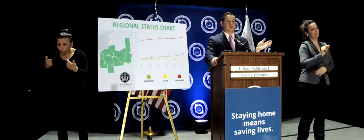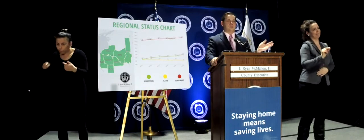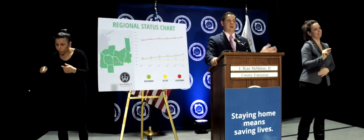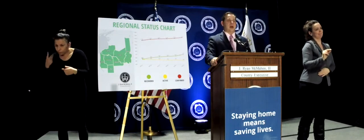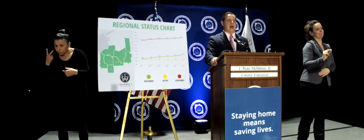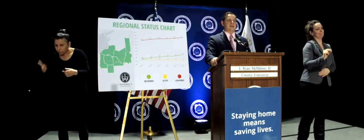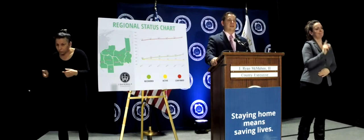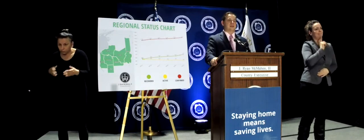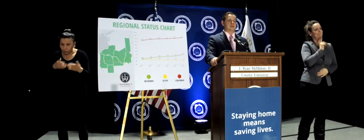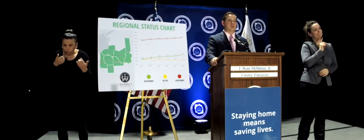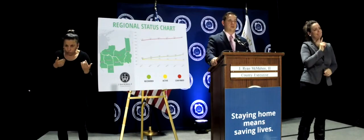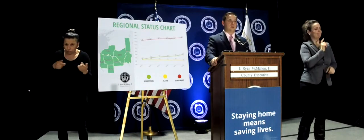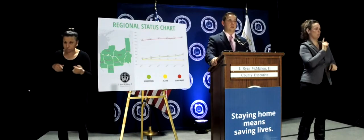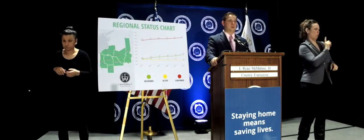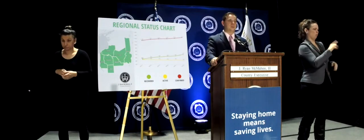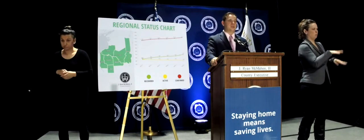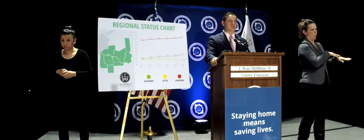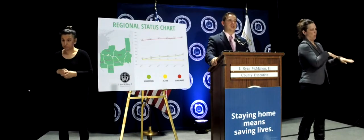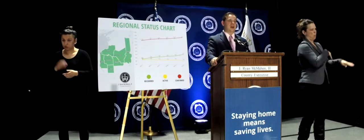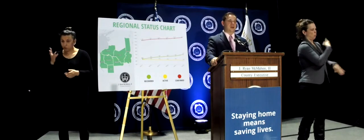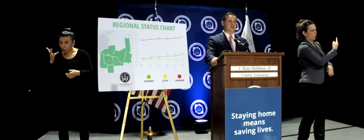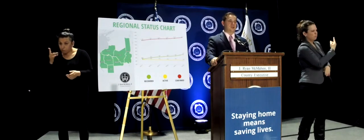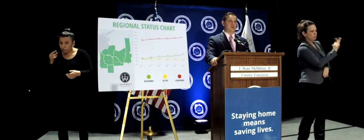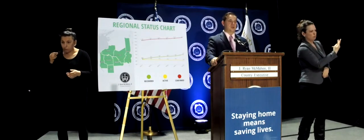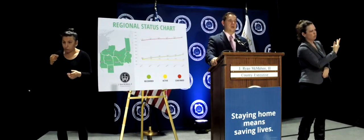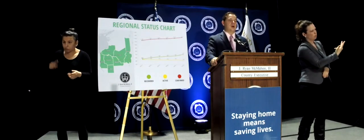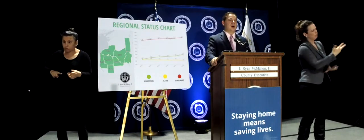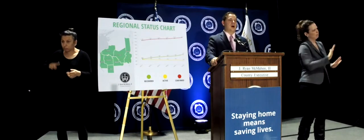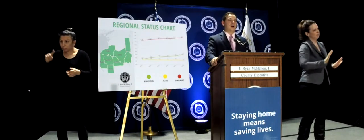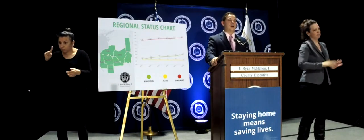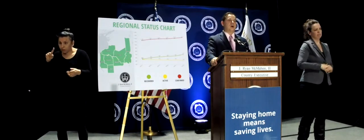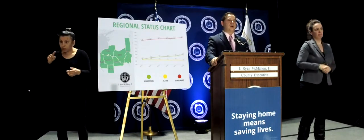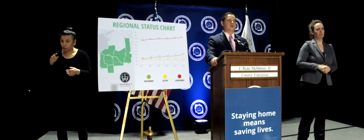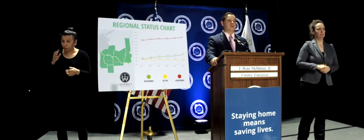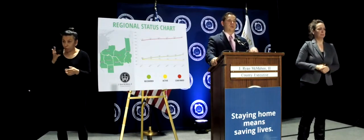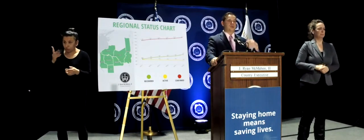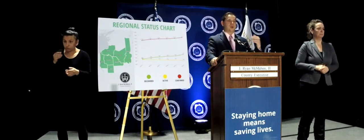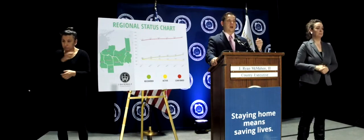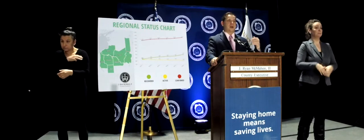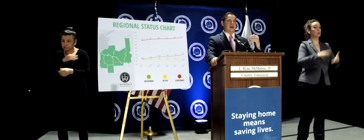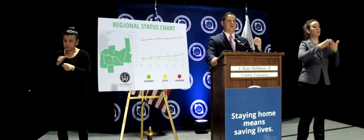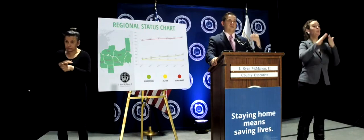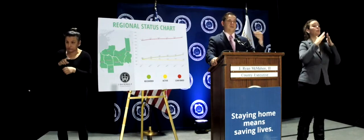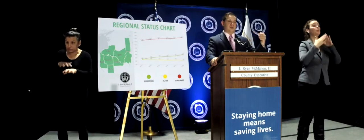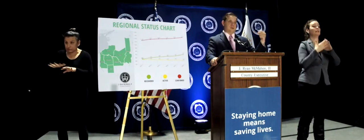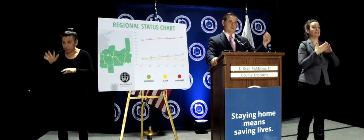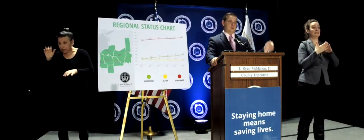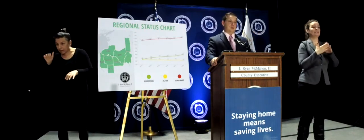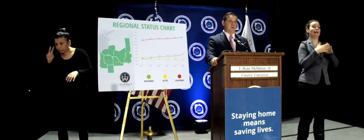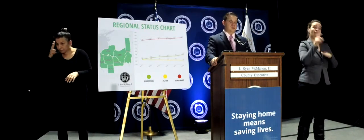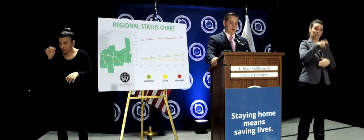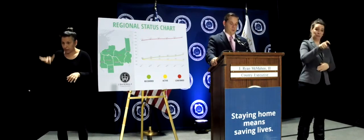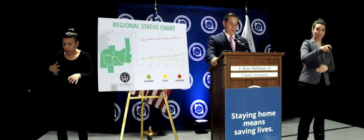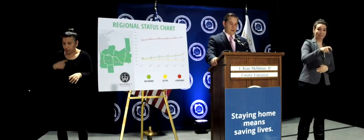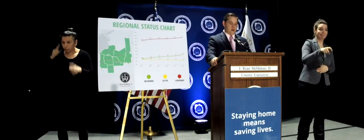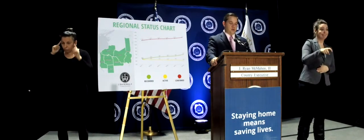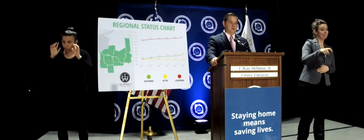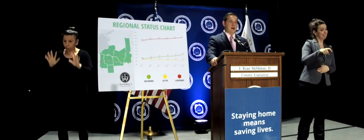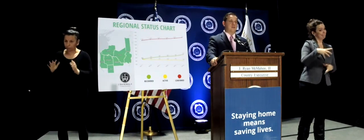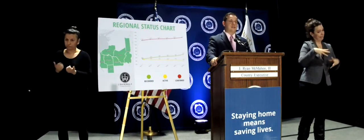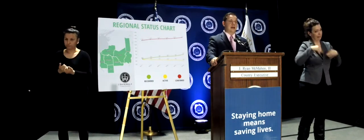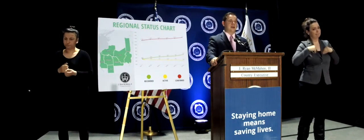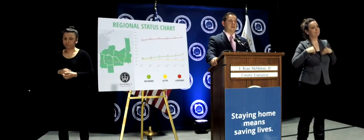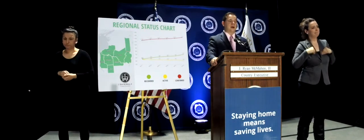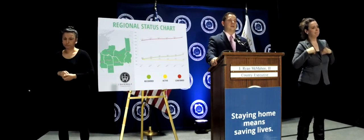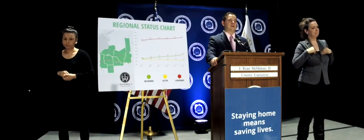healthcare system has to continue to be able to meet the challenge of the restart in every phase. So I know